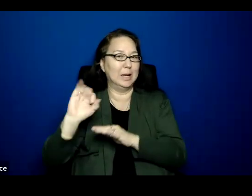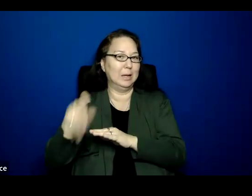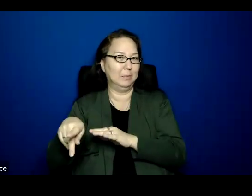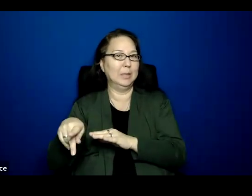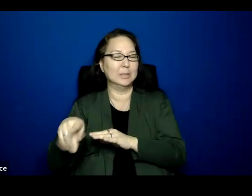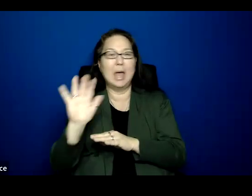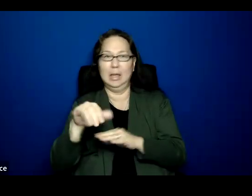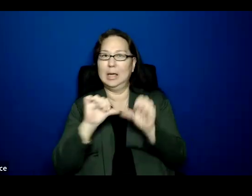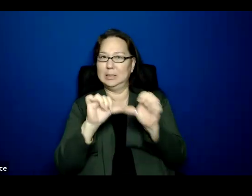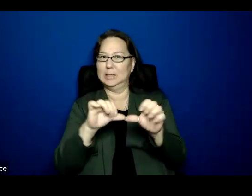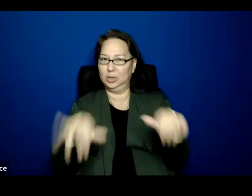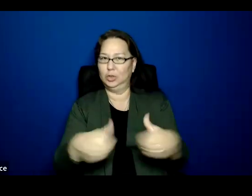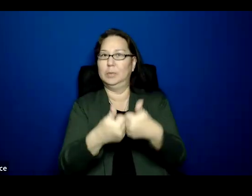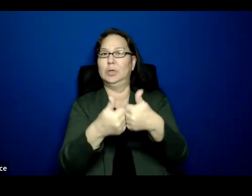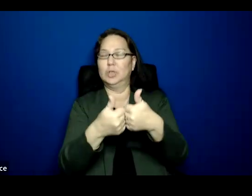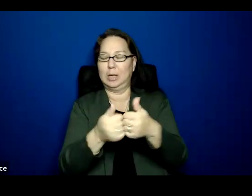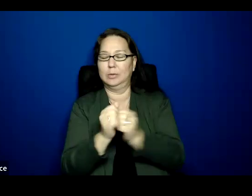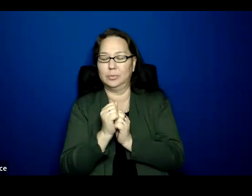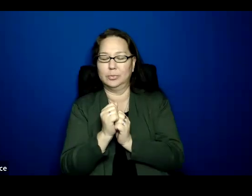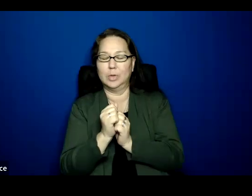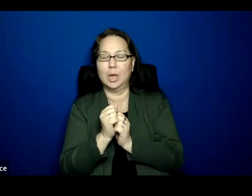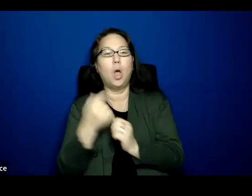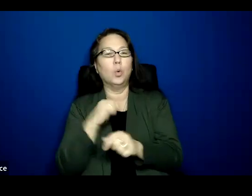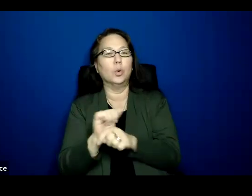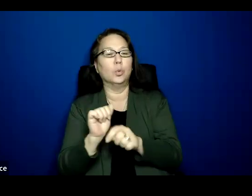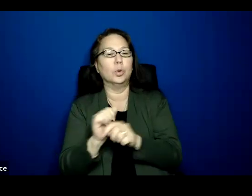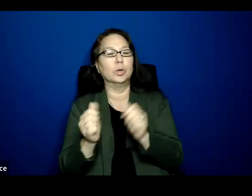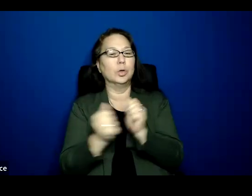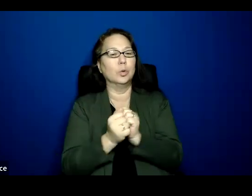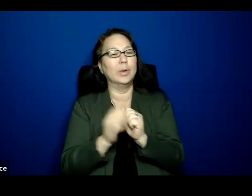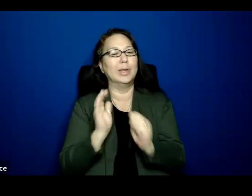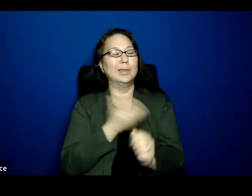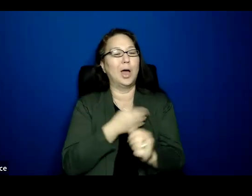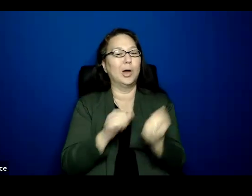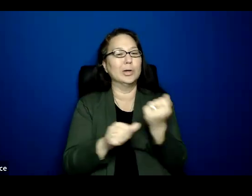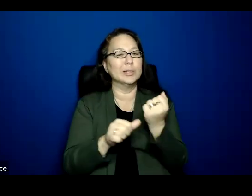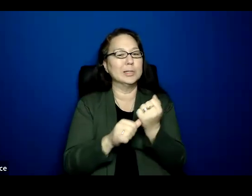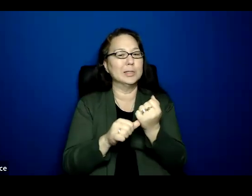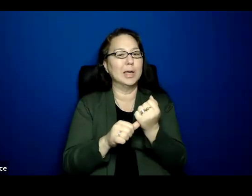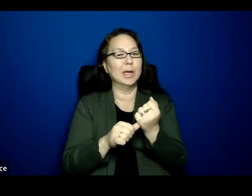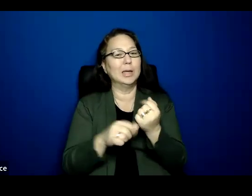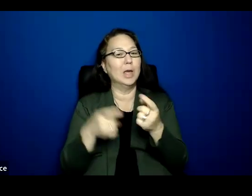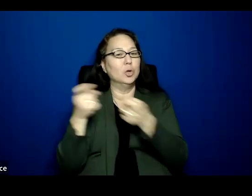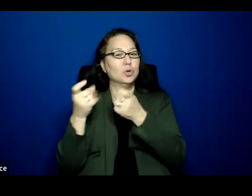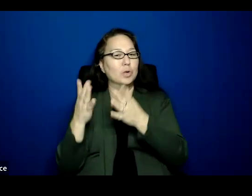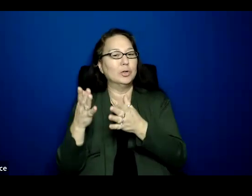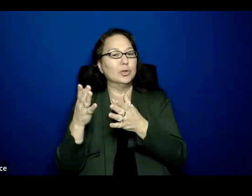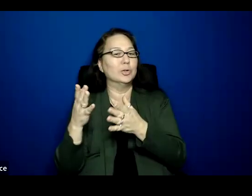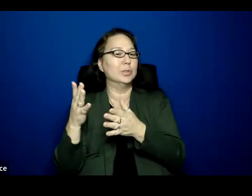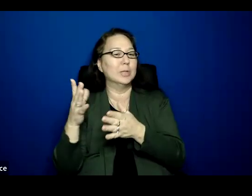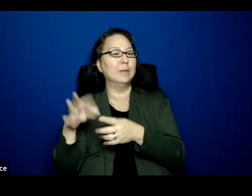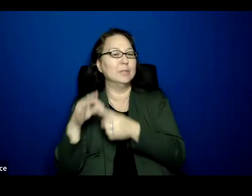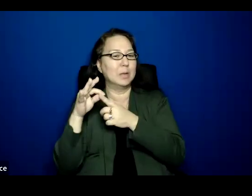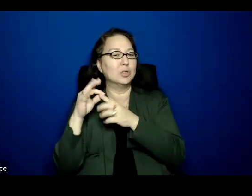challenge, but we're working closely with our assistant directors of special ed. We're working closely with our COAS, and we're using